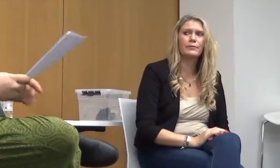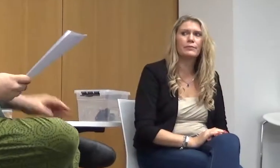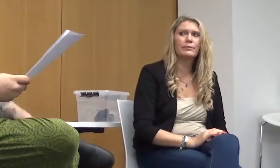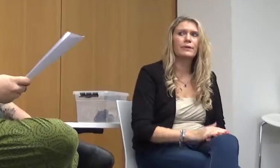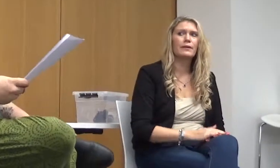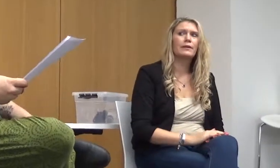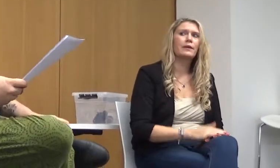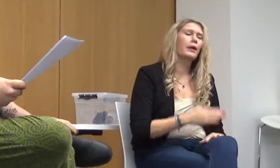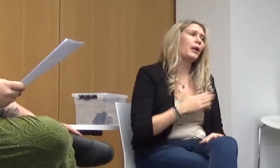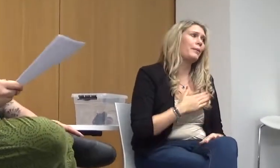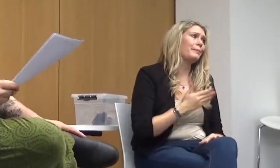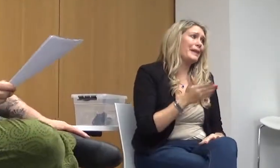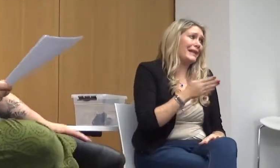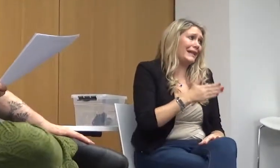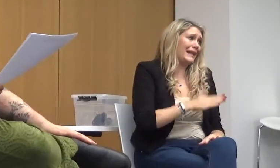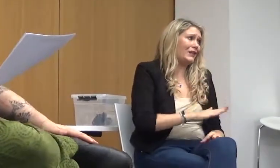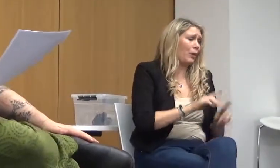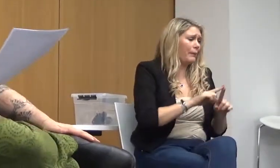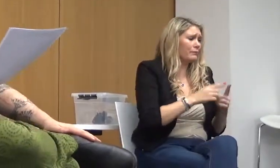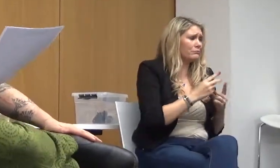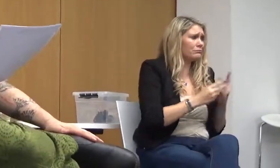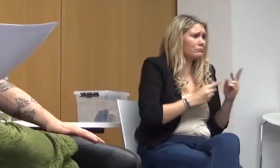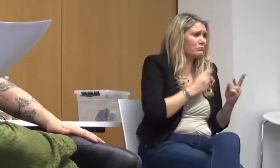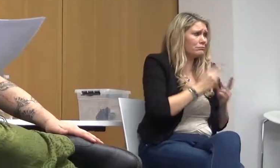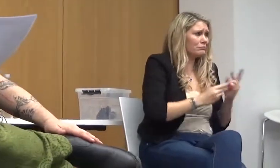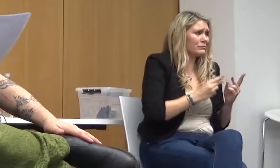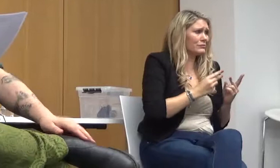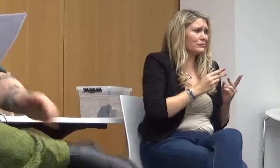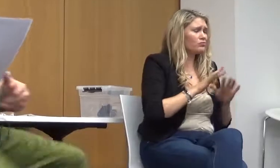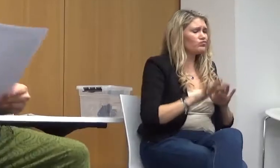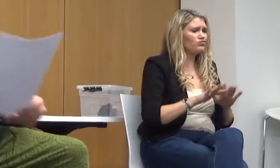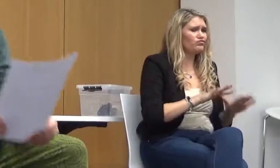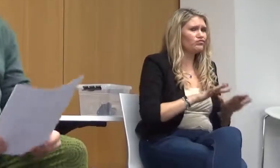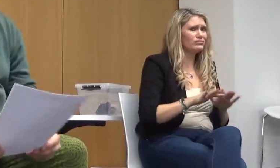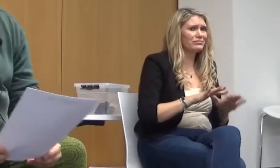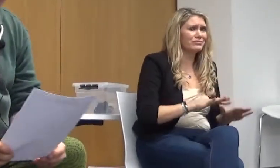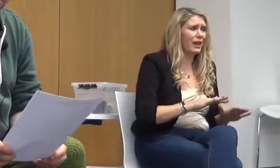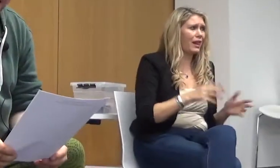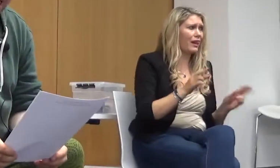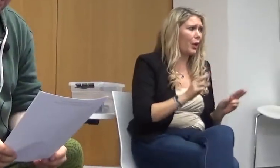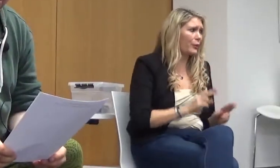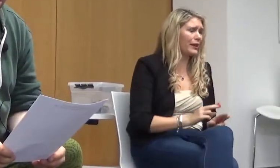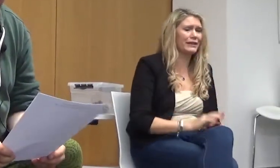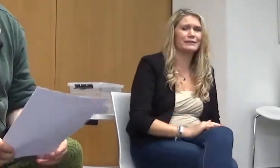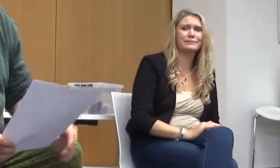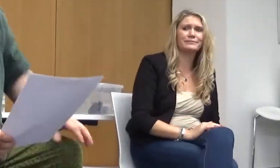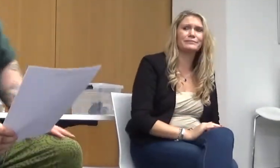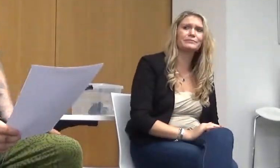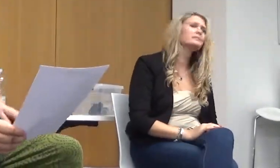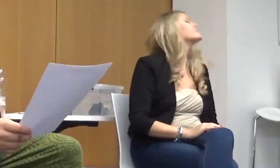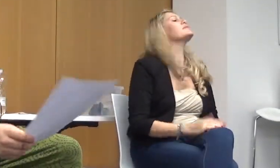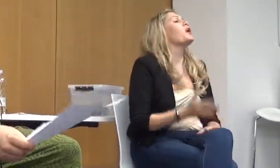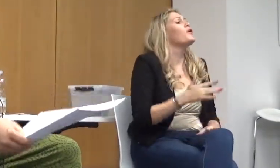Beats from Soweto, Zapatista, Rahava, Loki, his beat from beyond